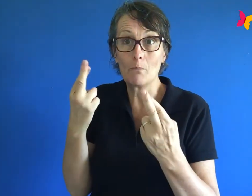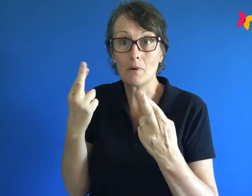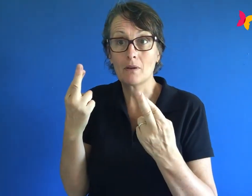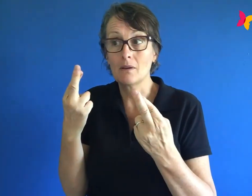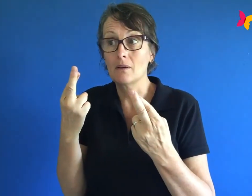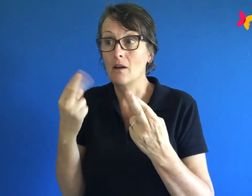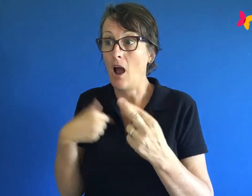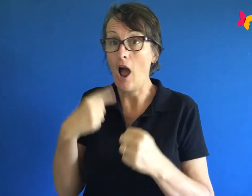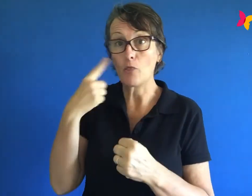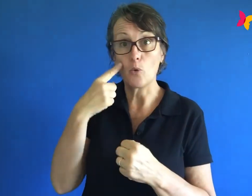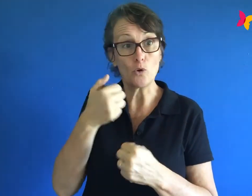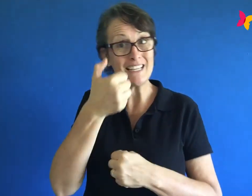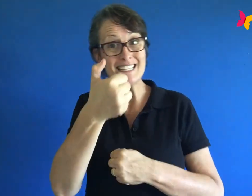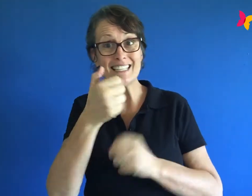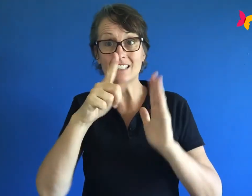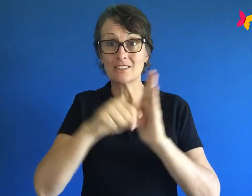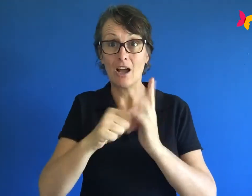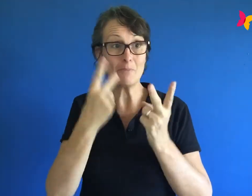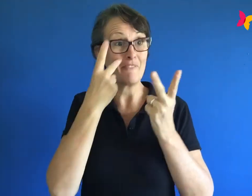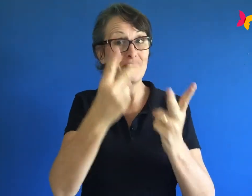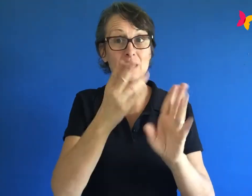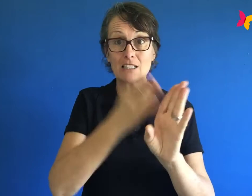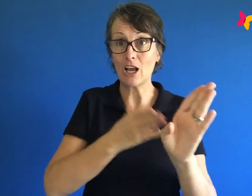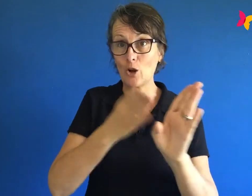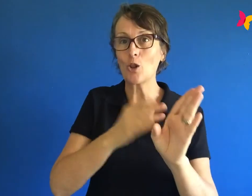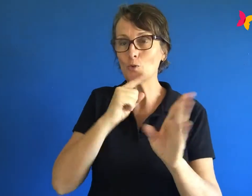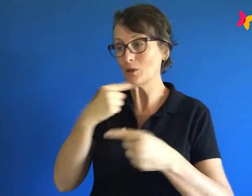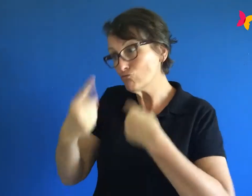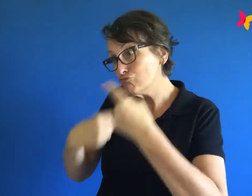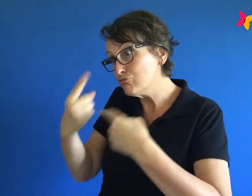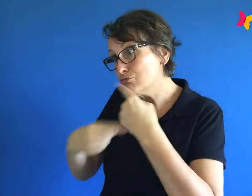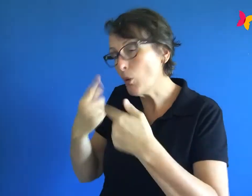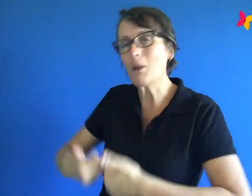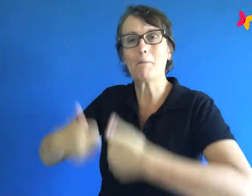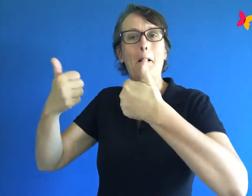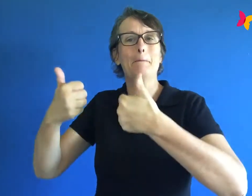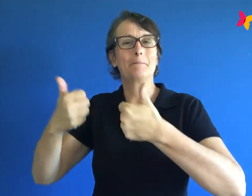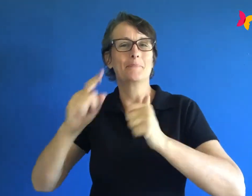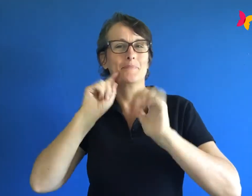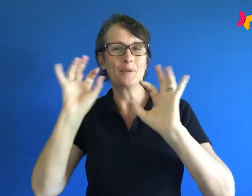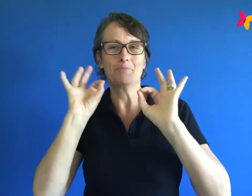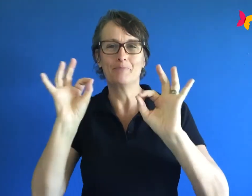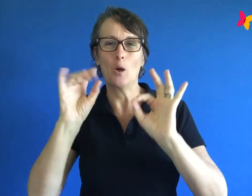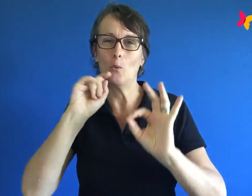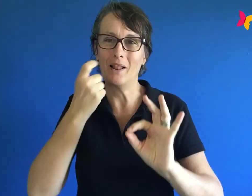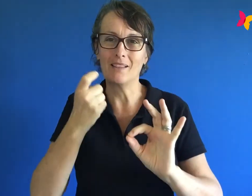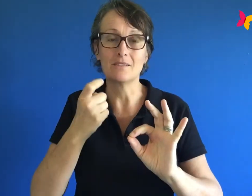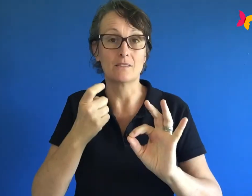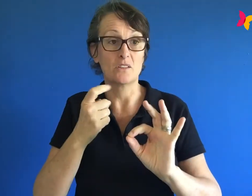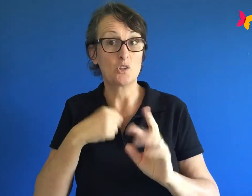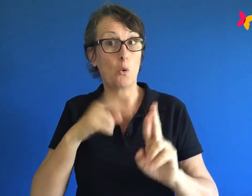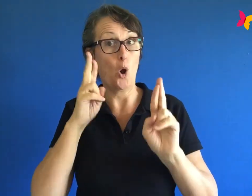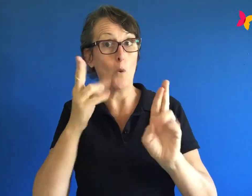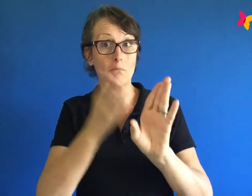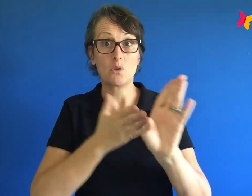6 sessions, we've got this. I'm going to come in here, have a nap, you're going to go and get fixed,